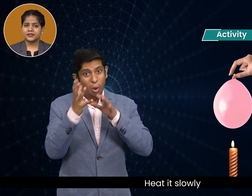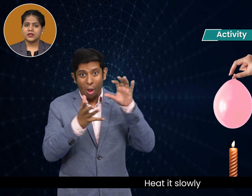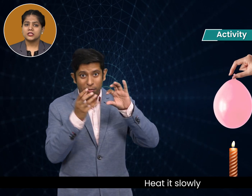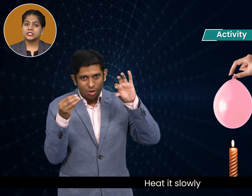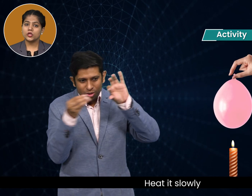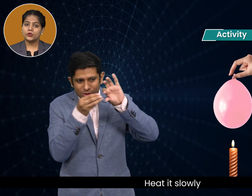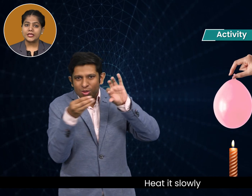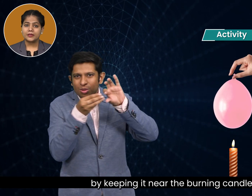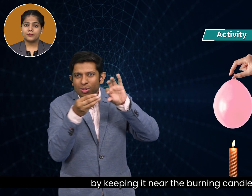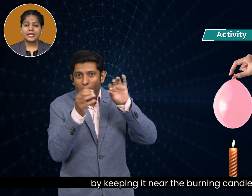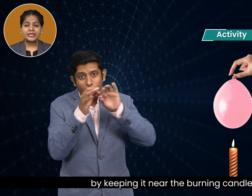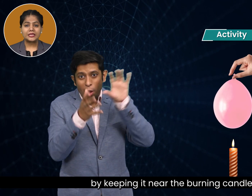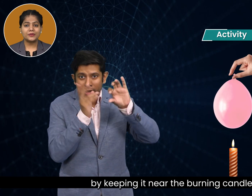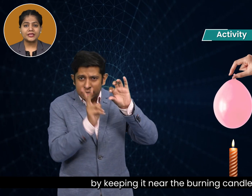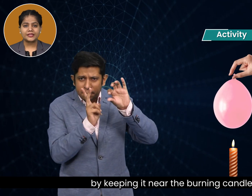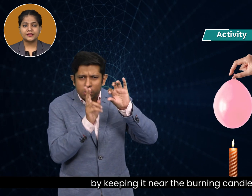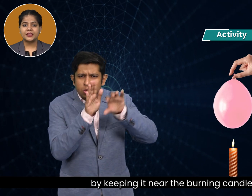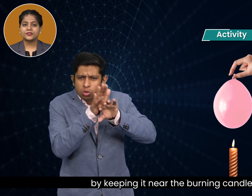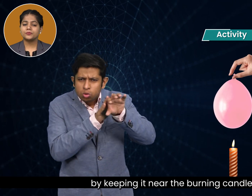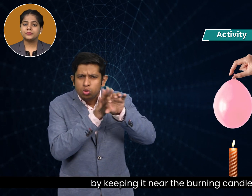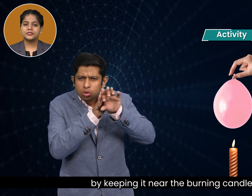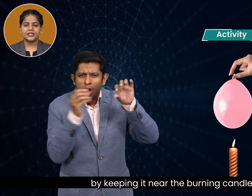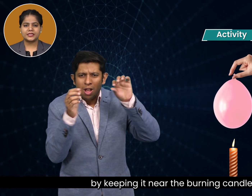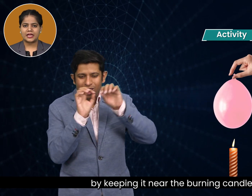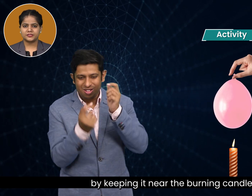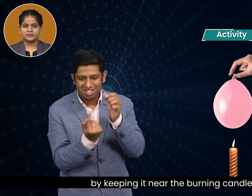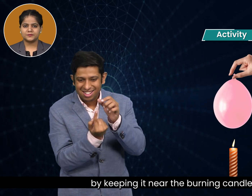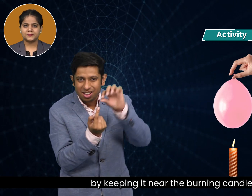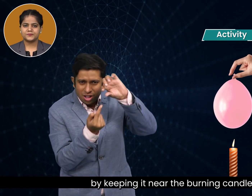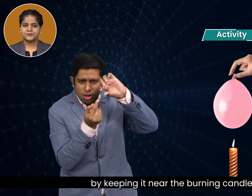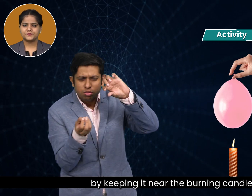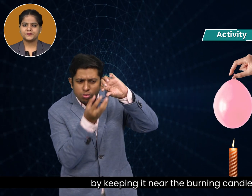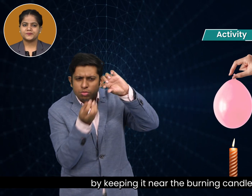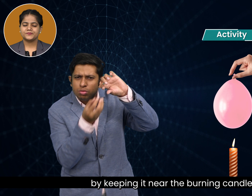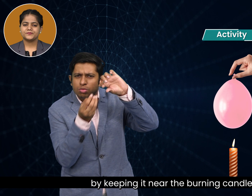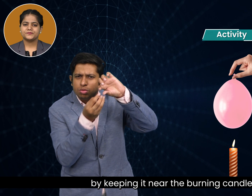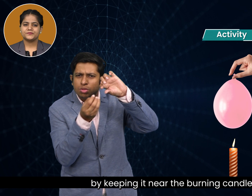Heat it slowly by keeping it near the burning candle.